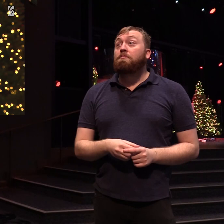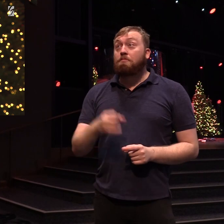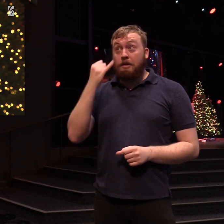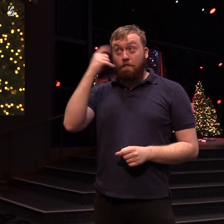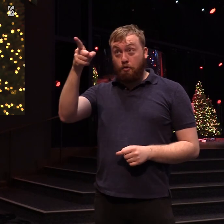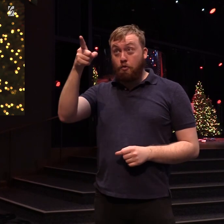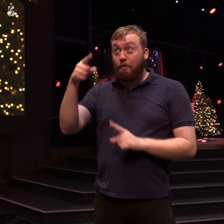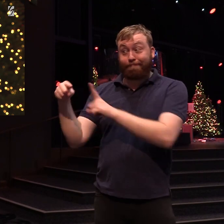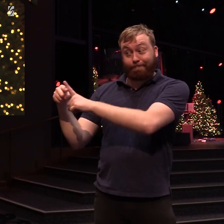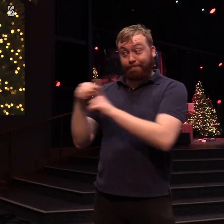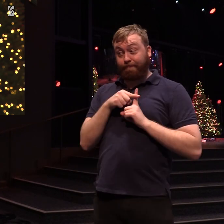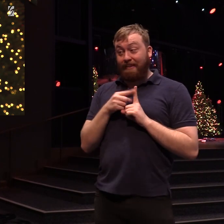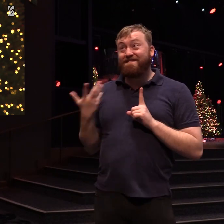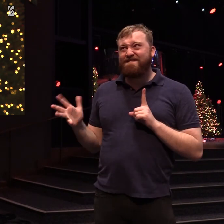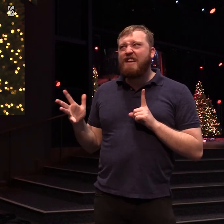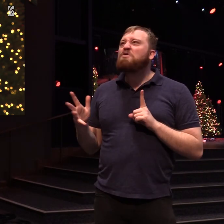it.